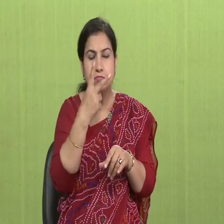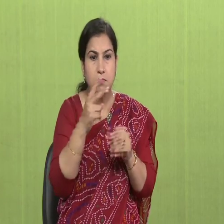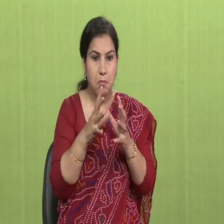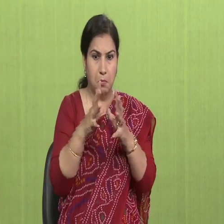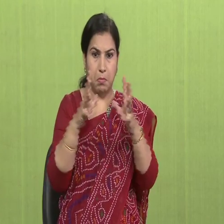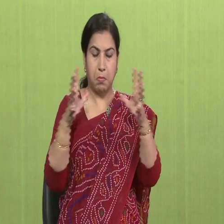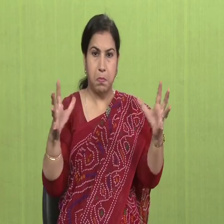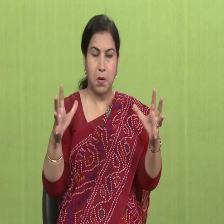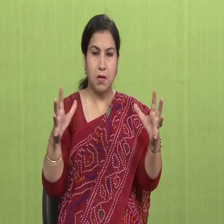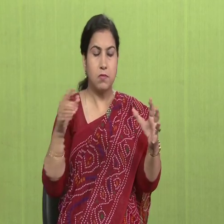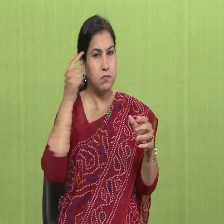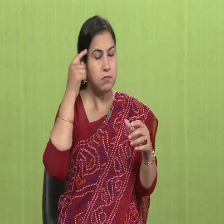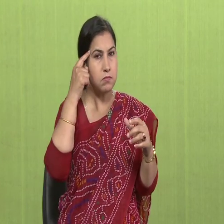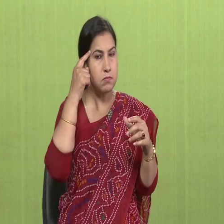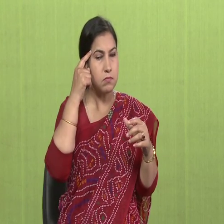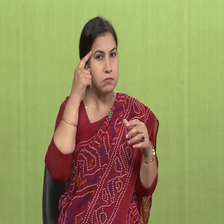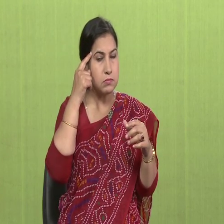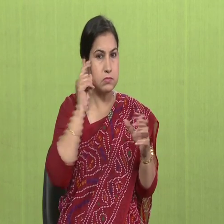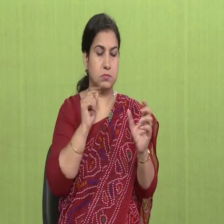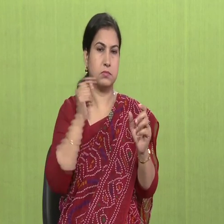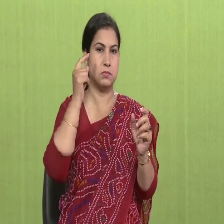into five groups.